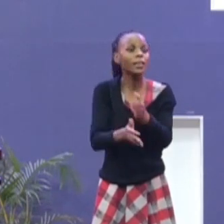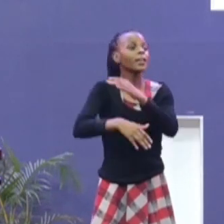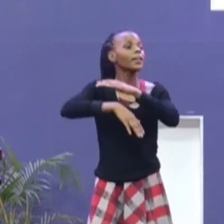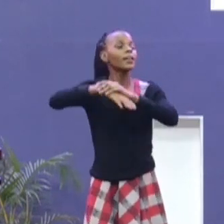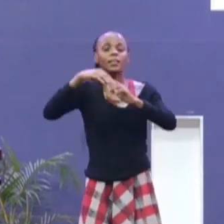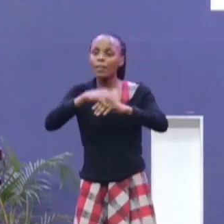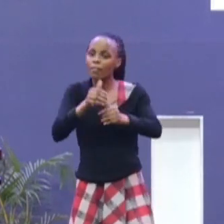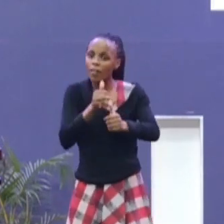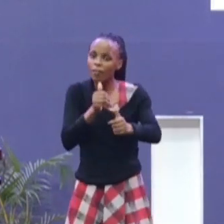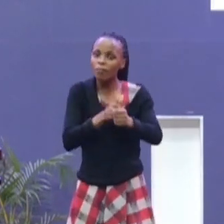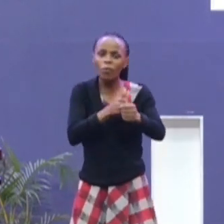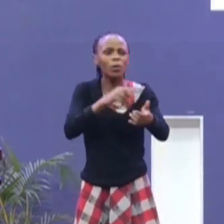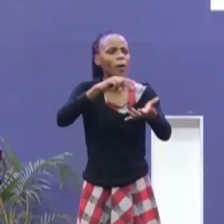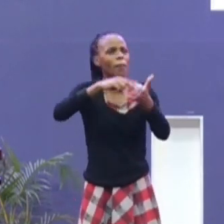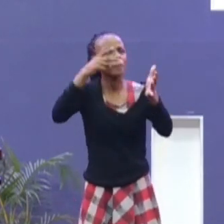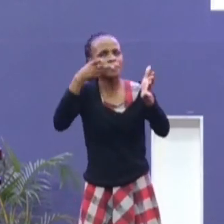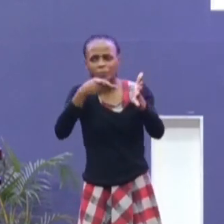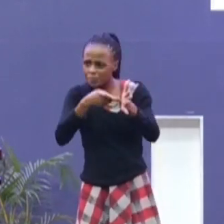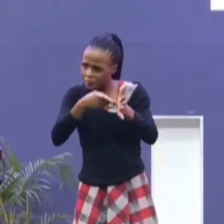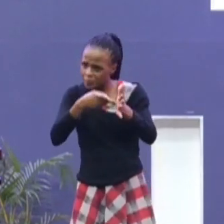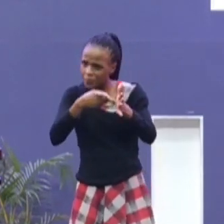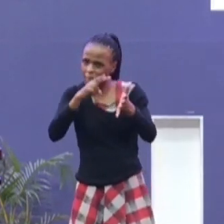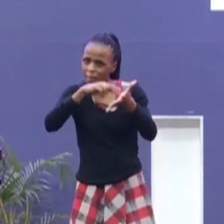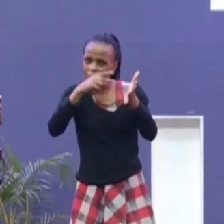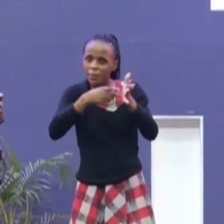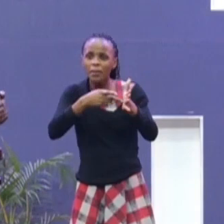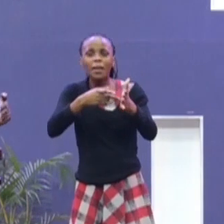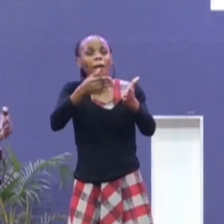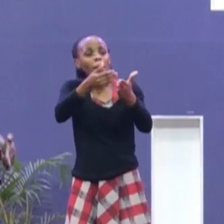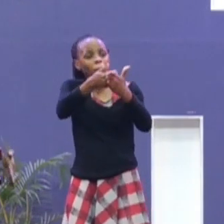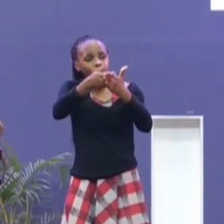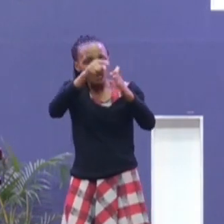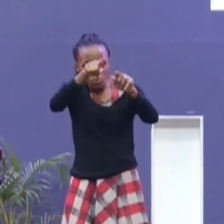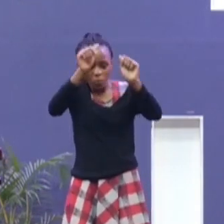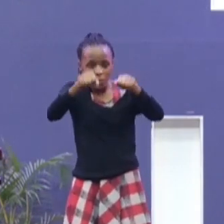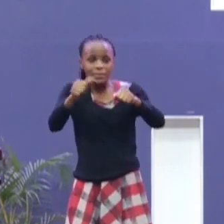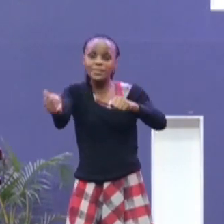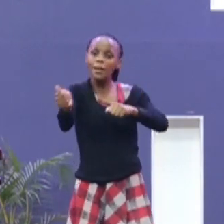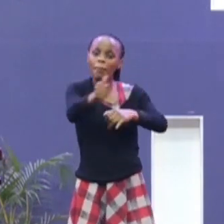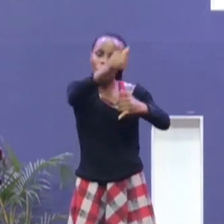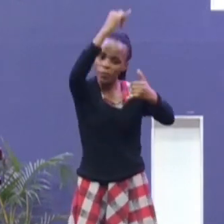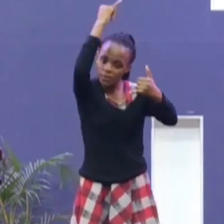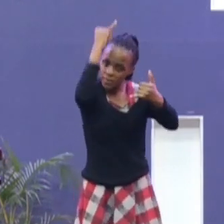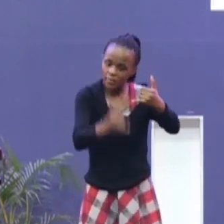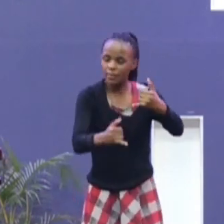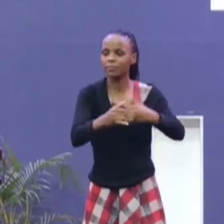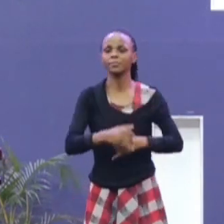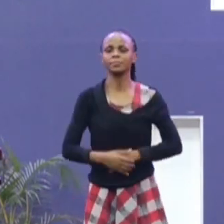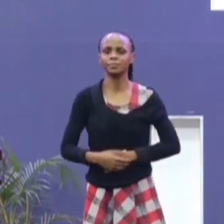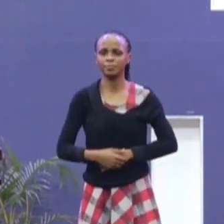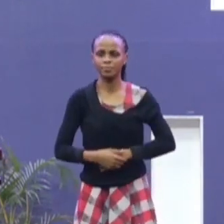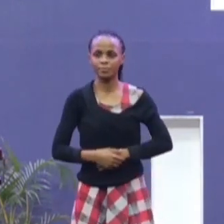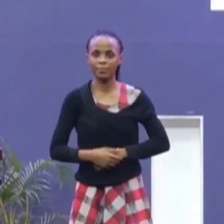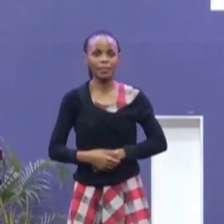longer. Ekigambo ekyo, any longer, which means nti you have to put an end. Kitegeeza nti olina oteekawo